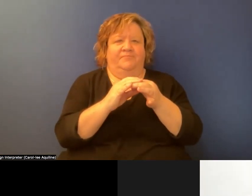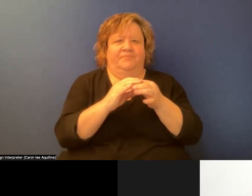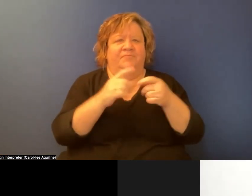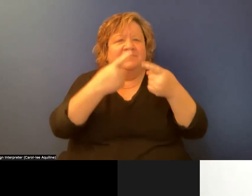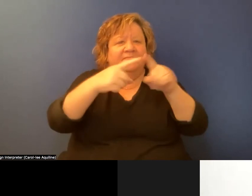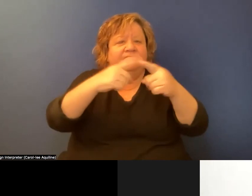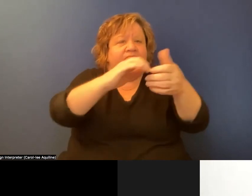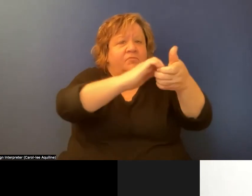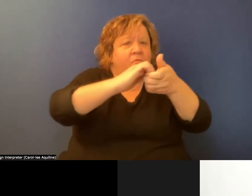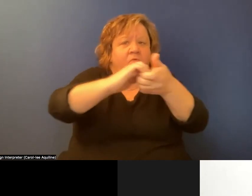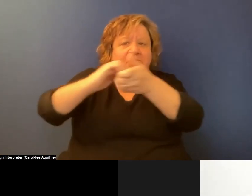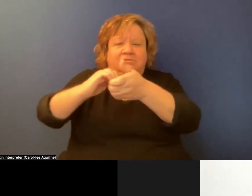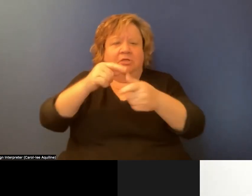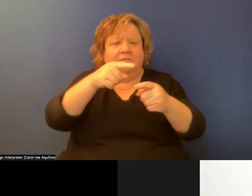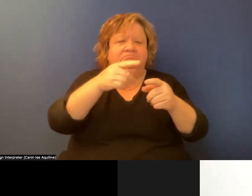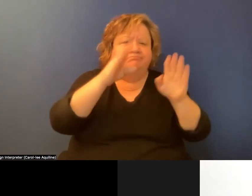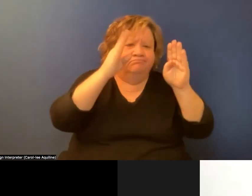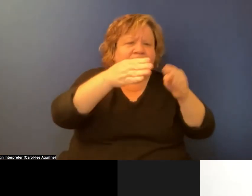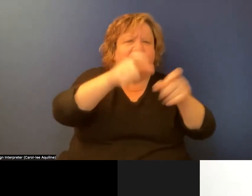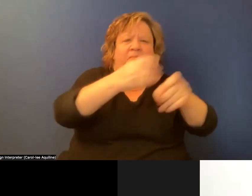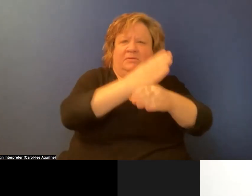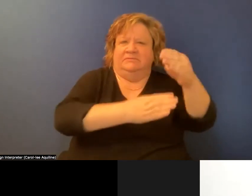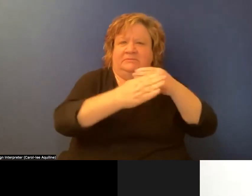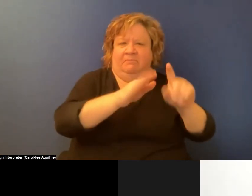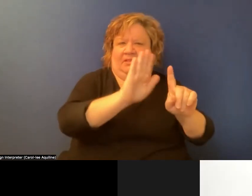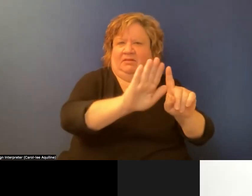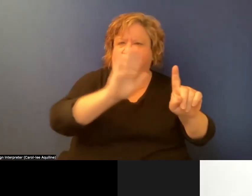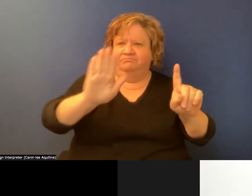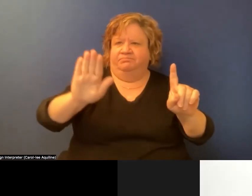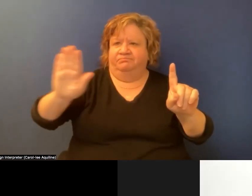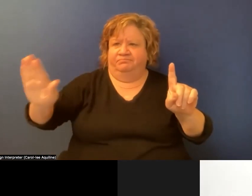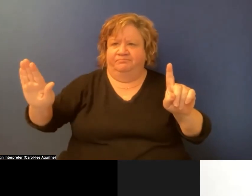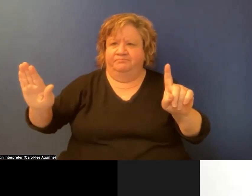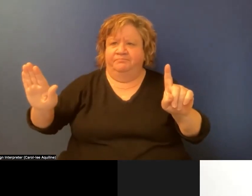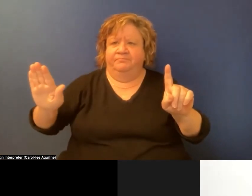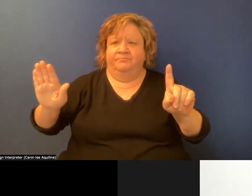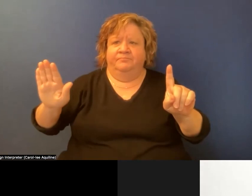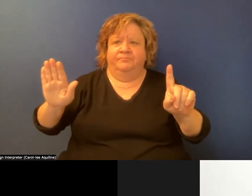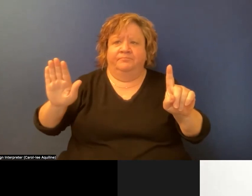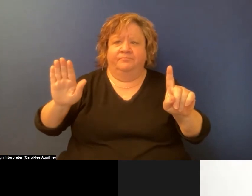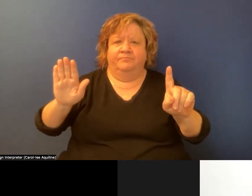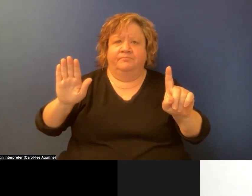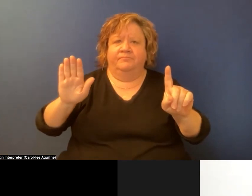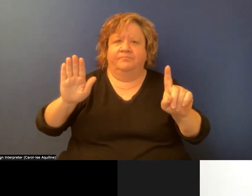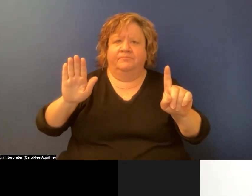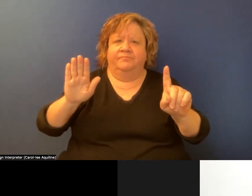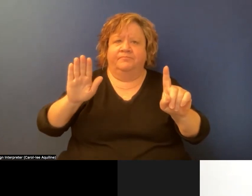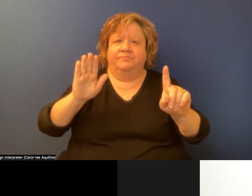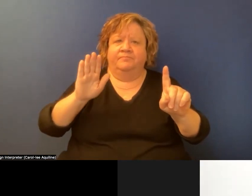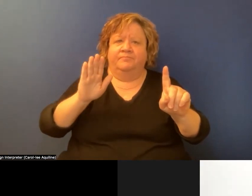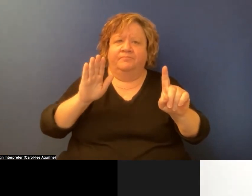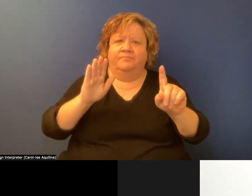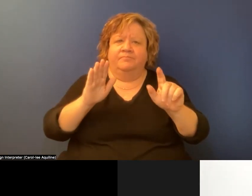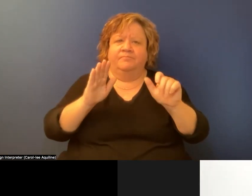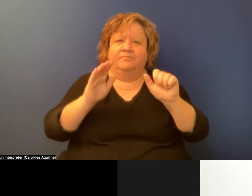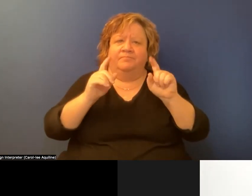the grassroots level, to advocate for the linkage of issues related to disability, gender,